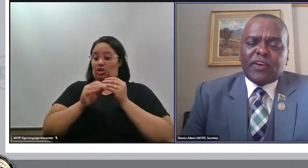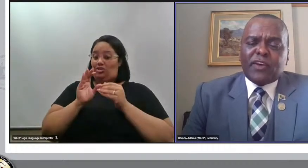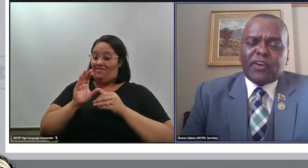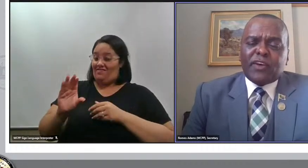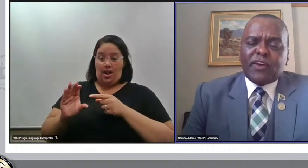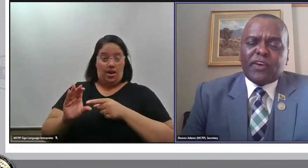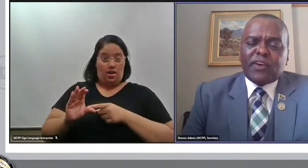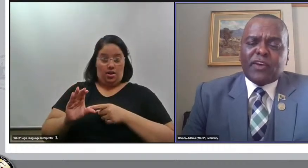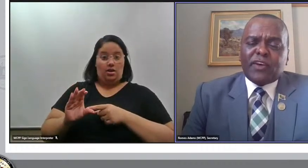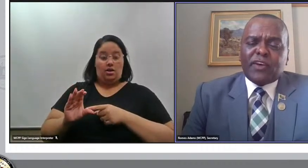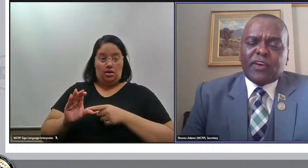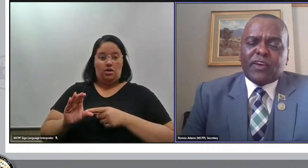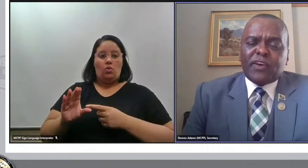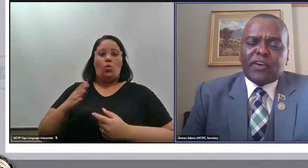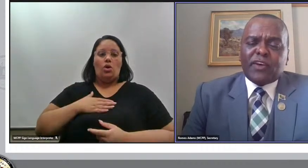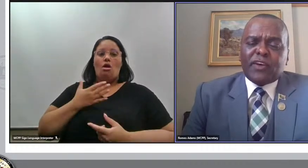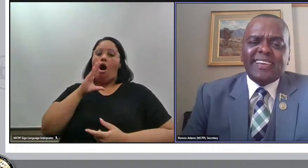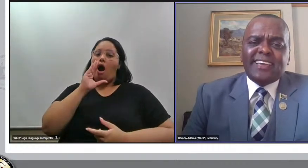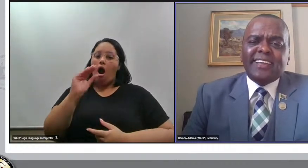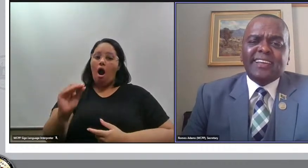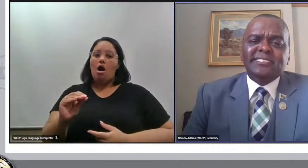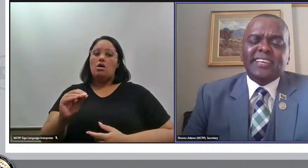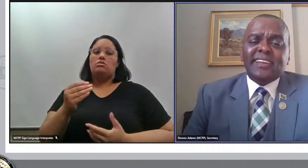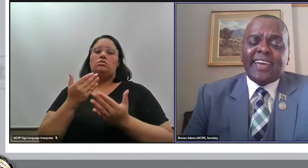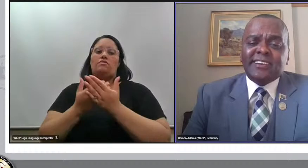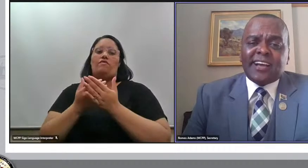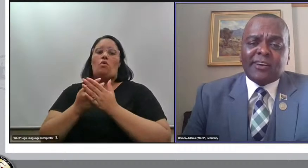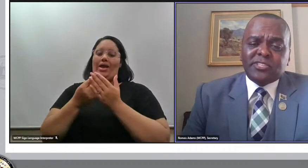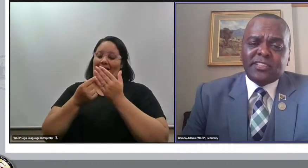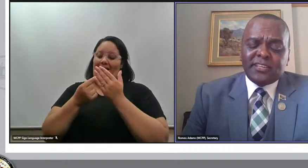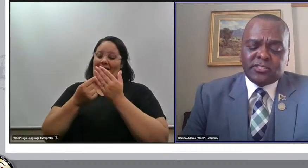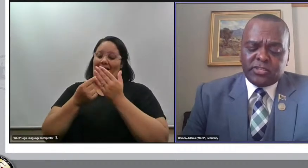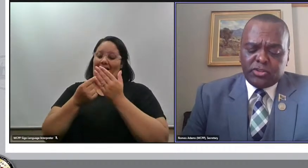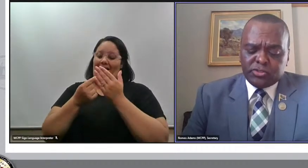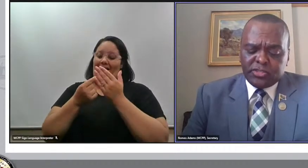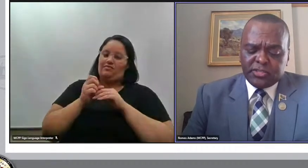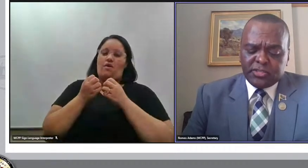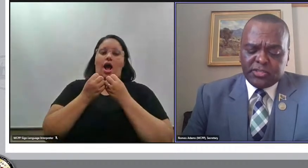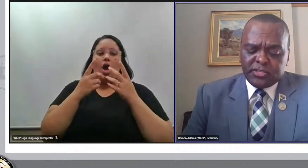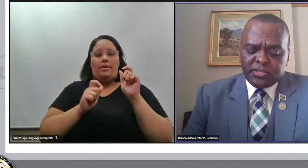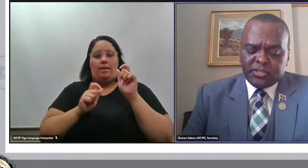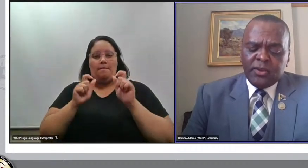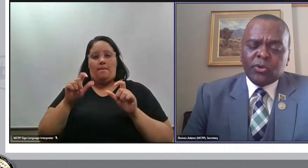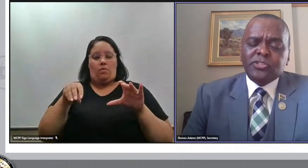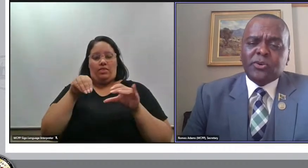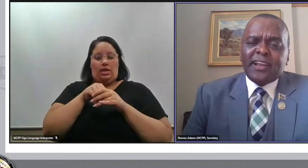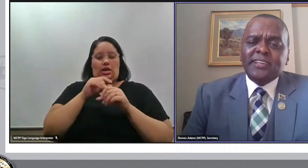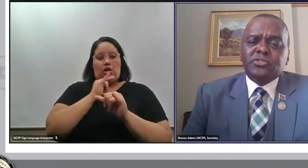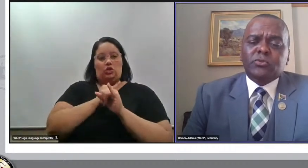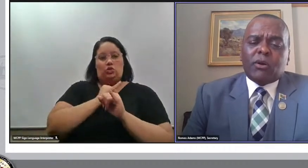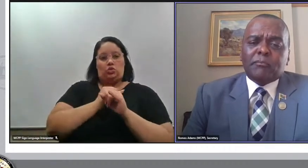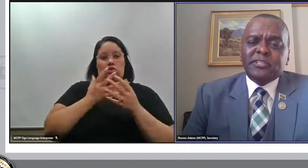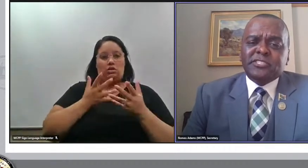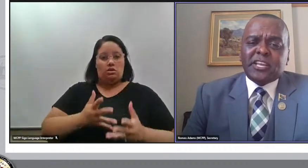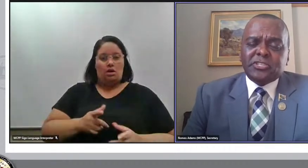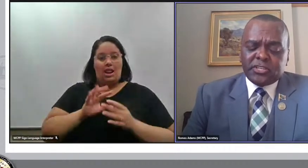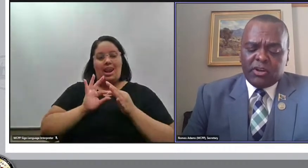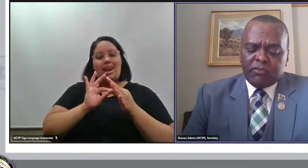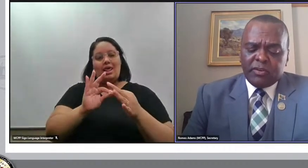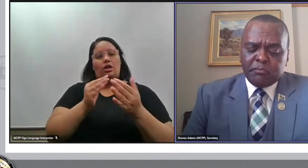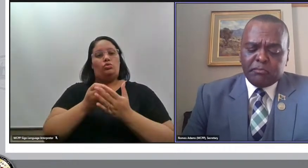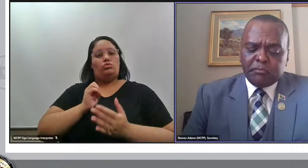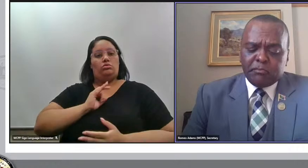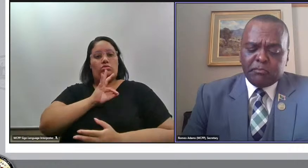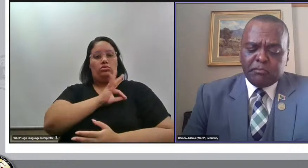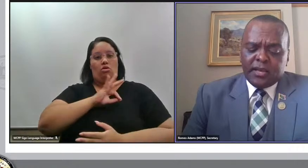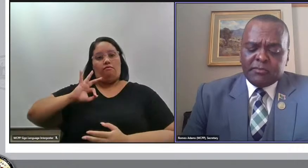funding we've asked for looks at an increase in headcount in the institution, and also relates to compensation